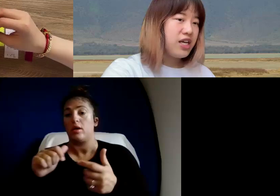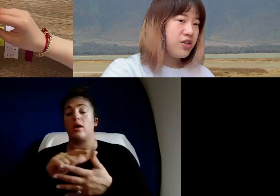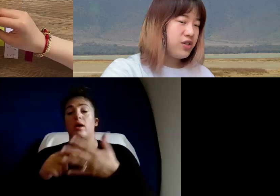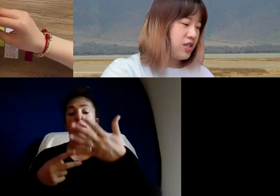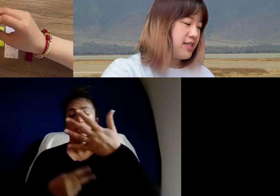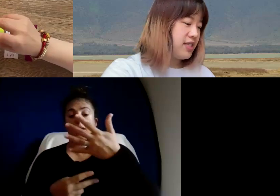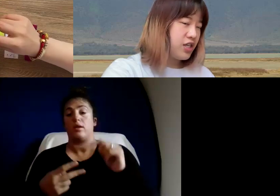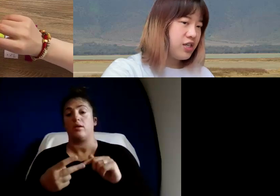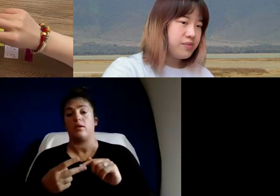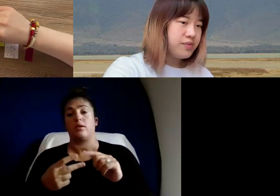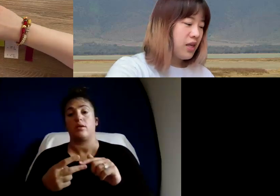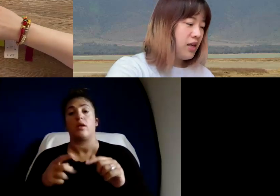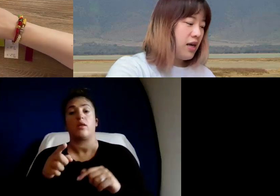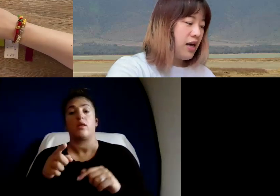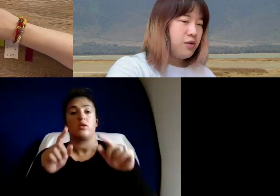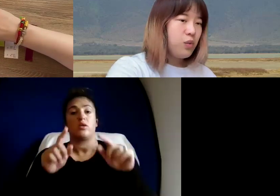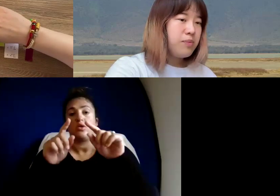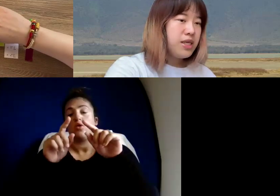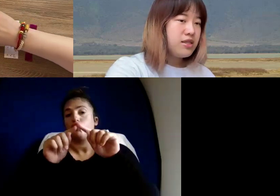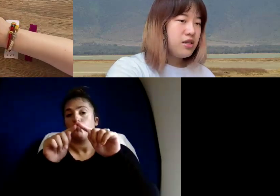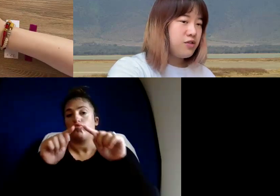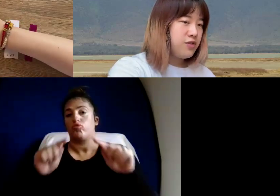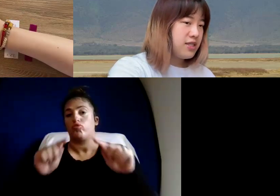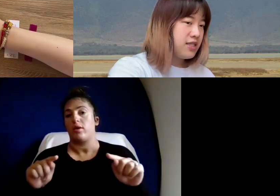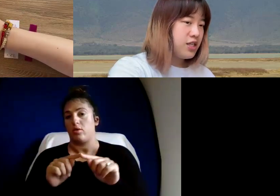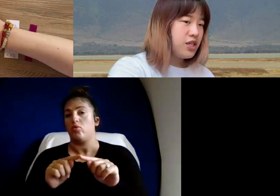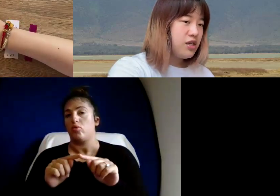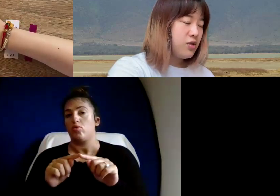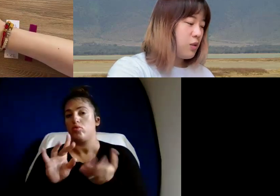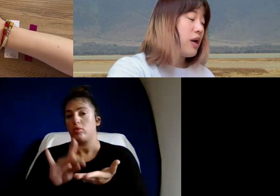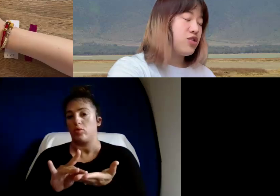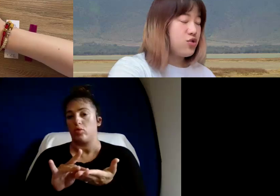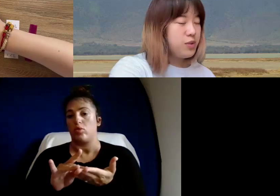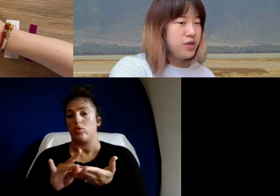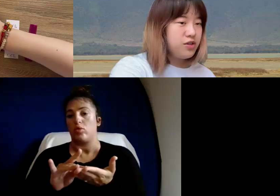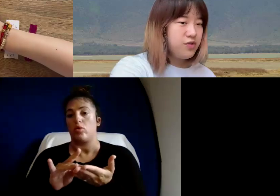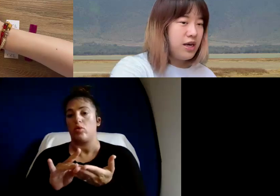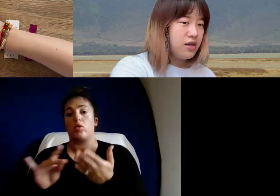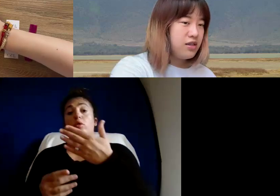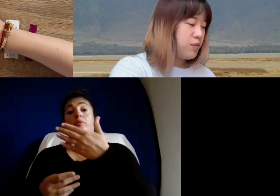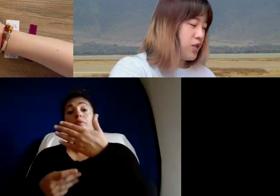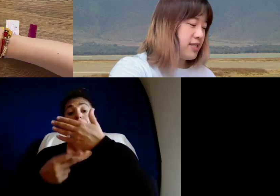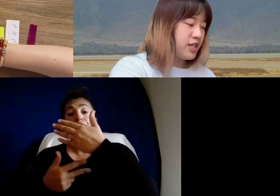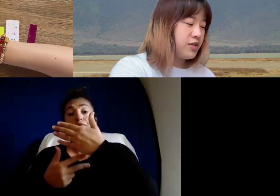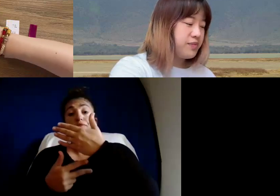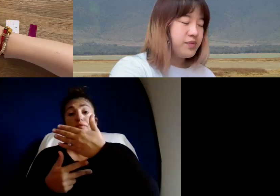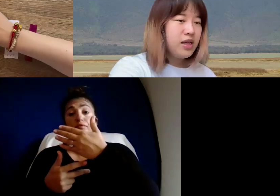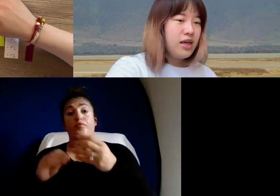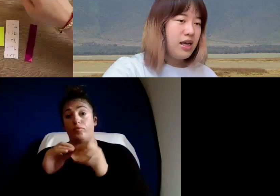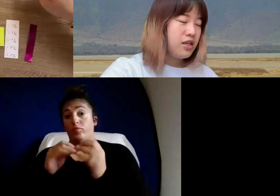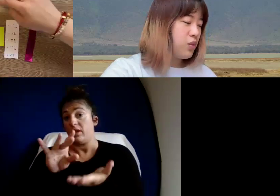large triangular sticker, and one piece of sticker, one strip of number